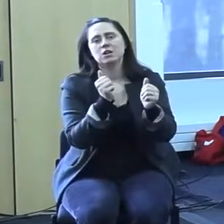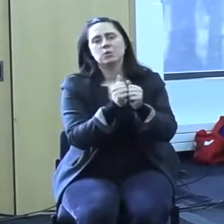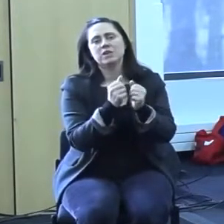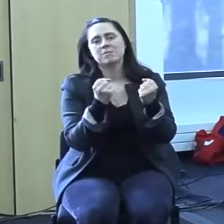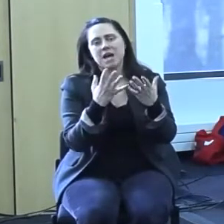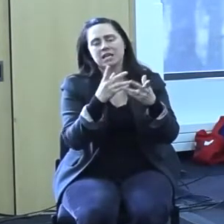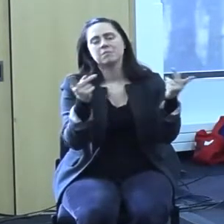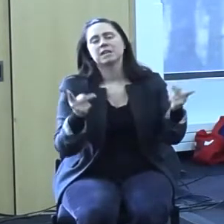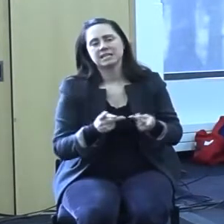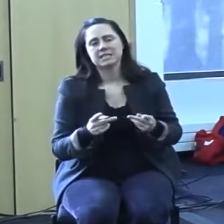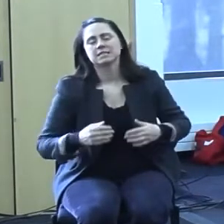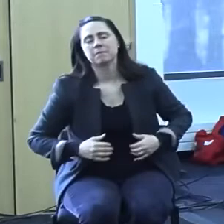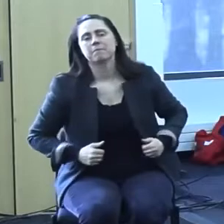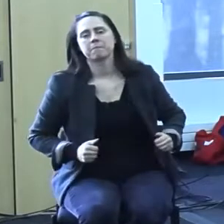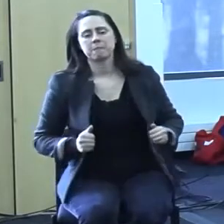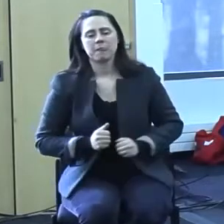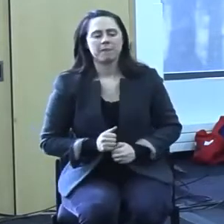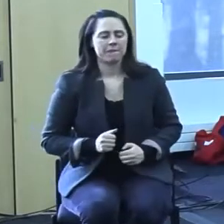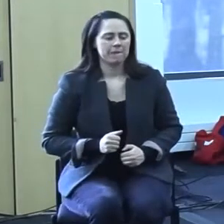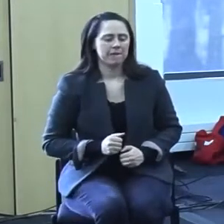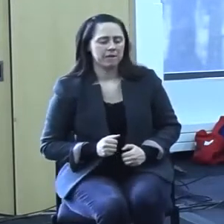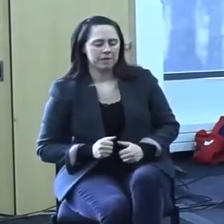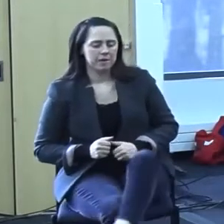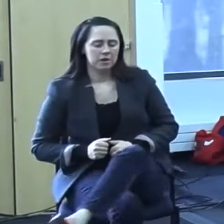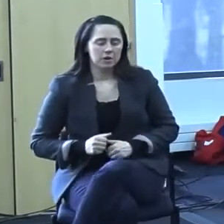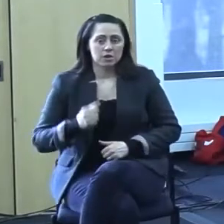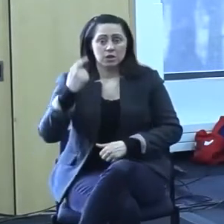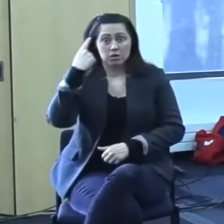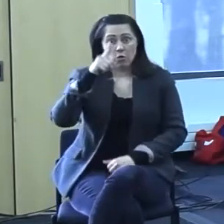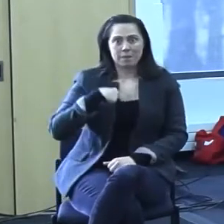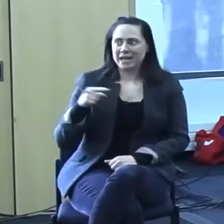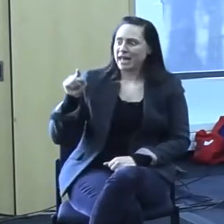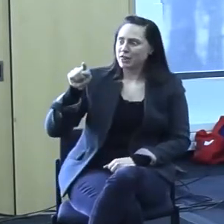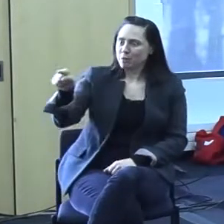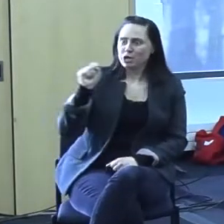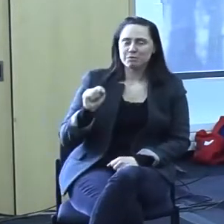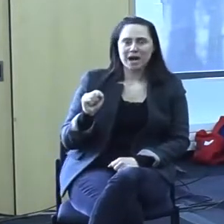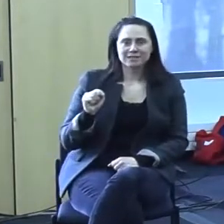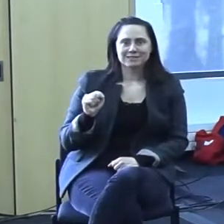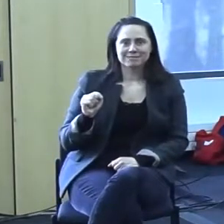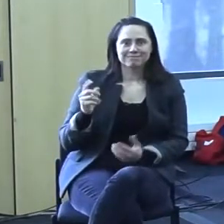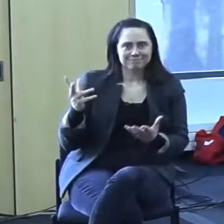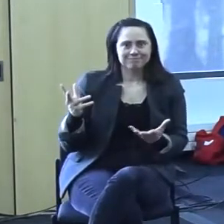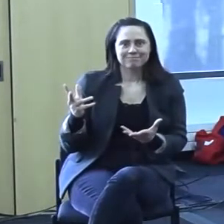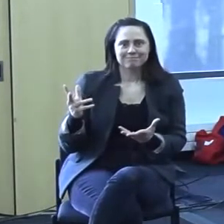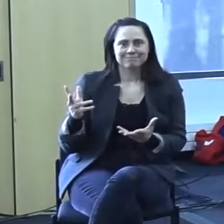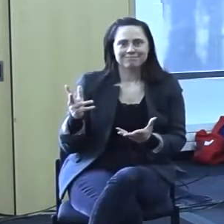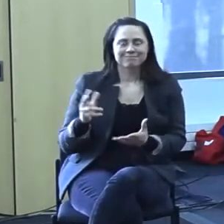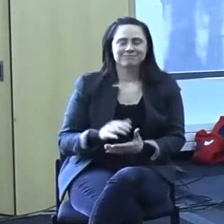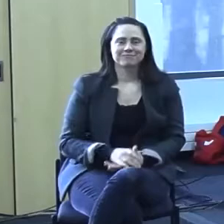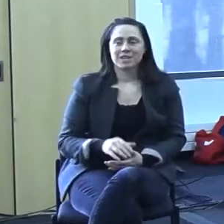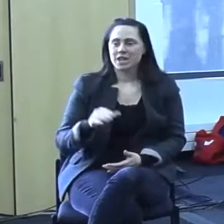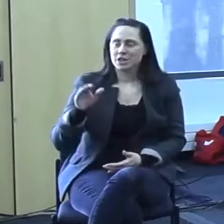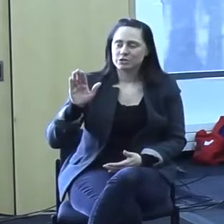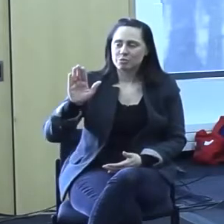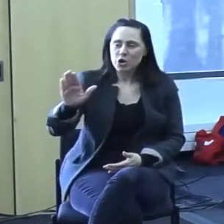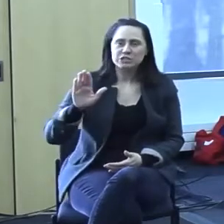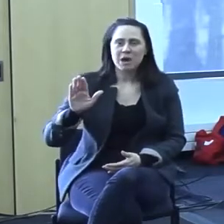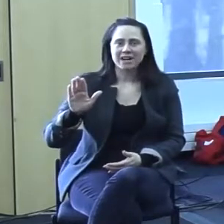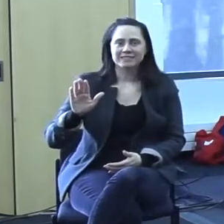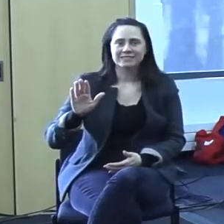places. And for me, the push buttons. Um, there's push